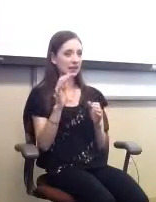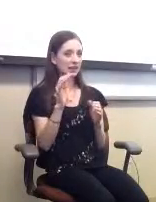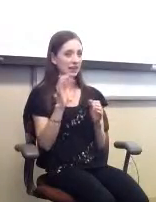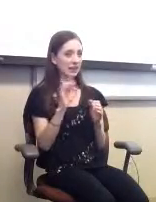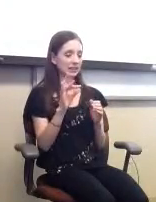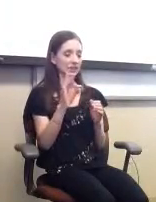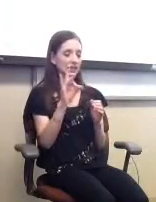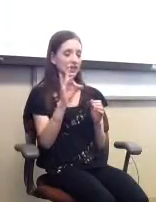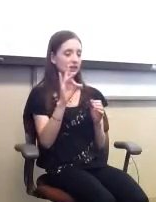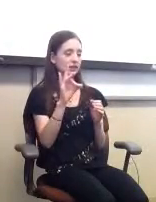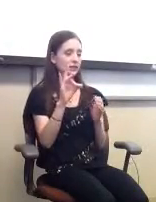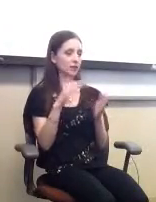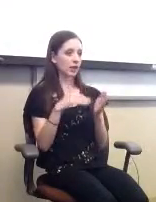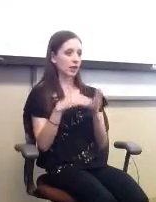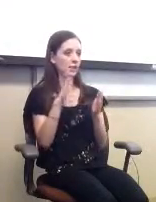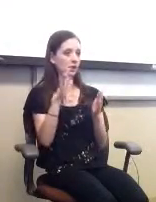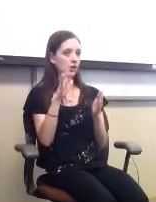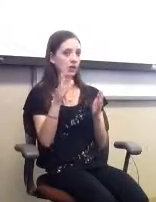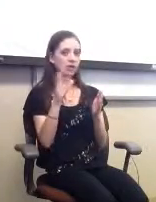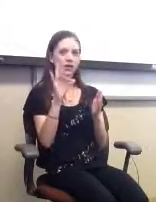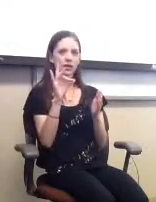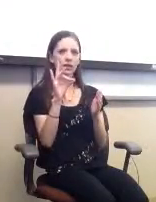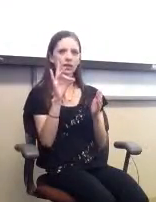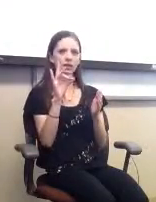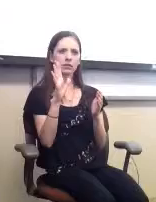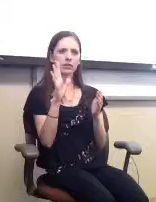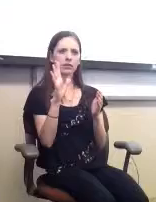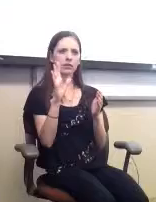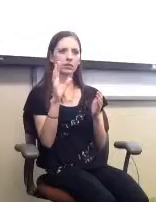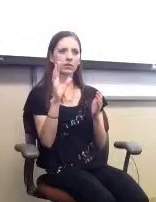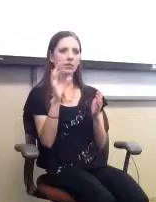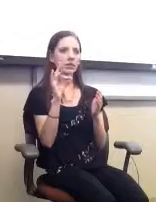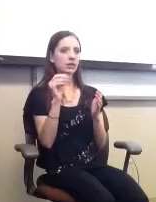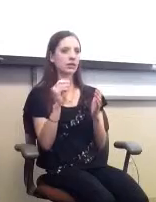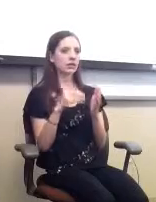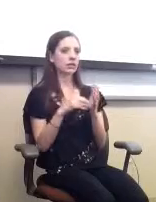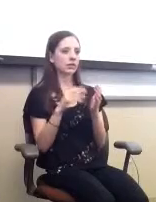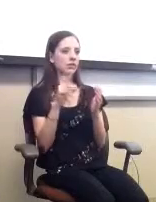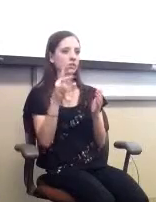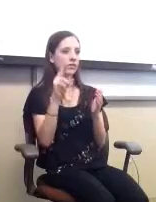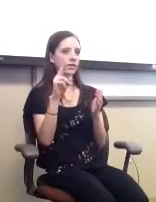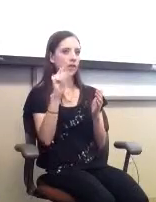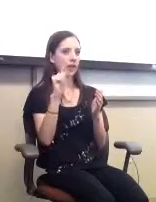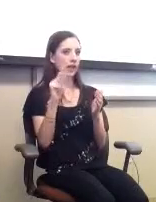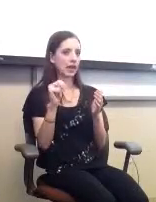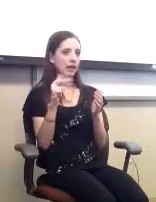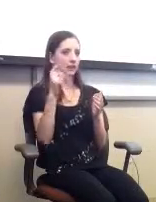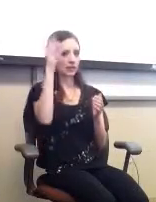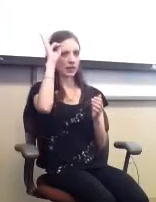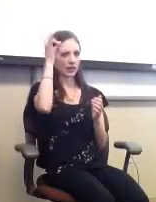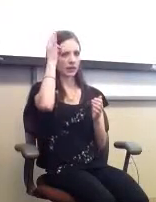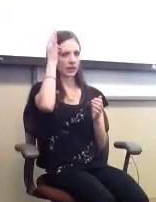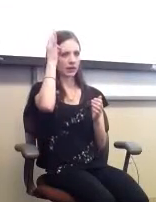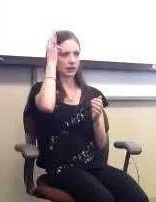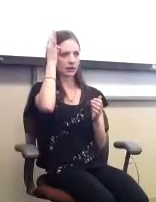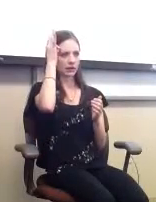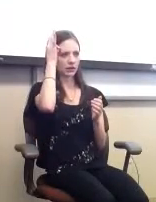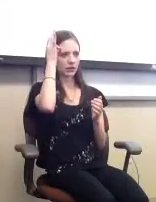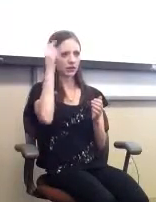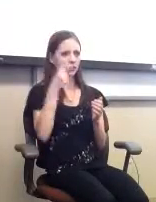so they can go to work, the feds say then pay for it. The state says 85 for one person? Maybe